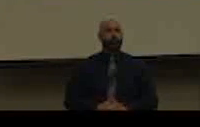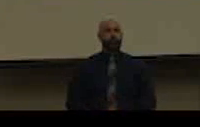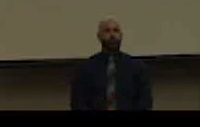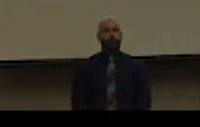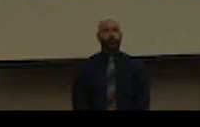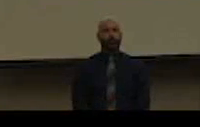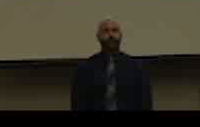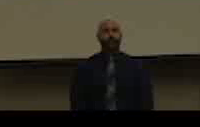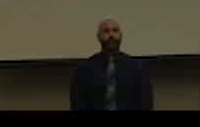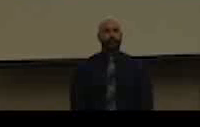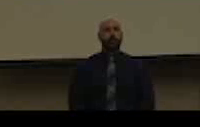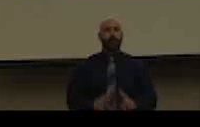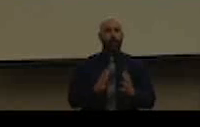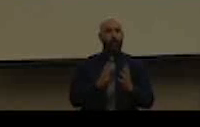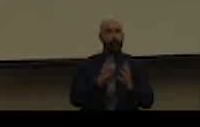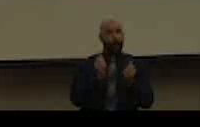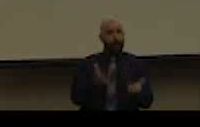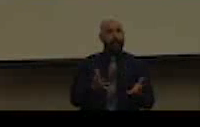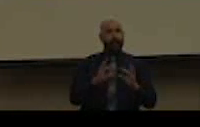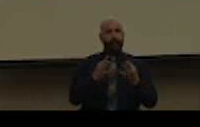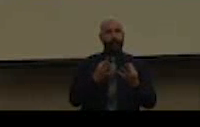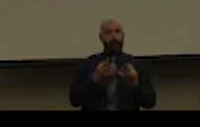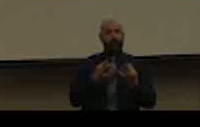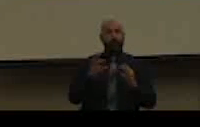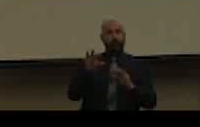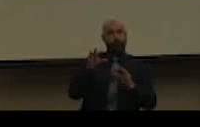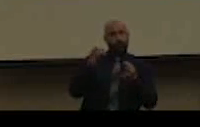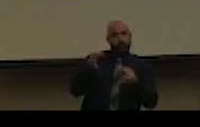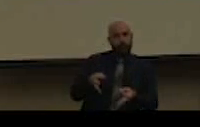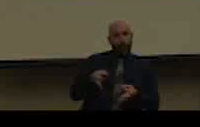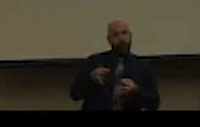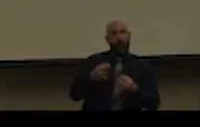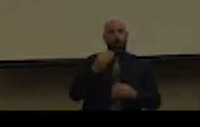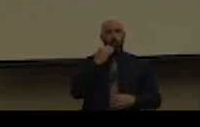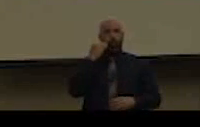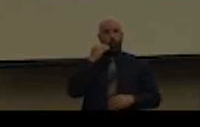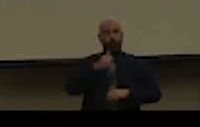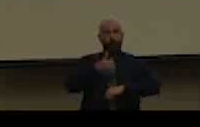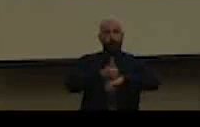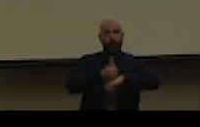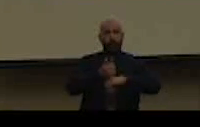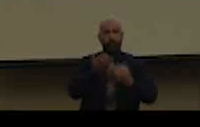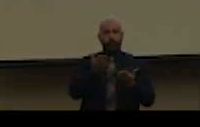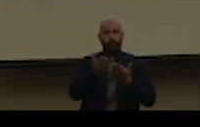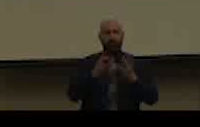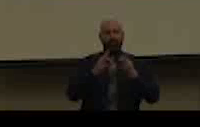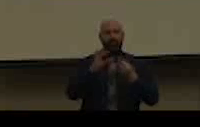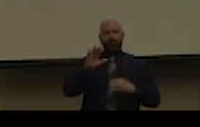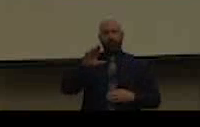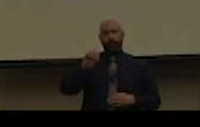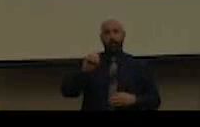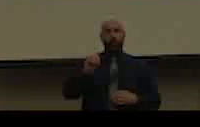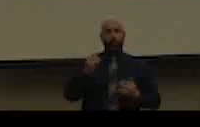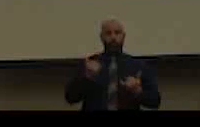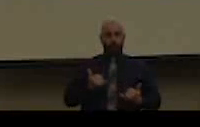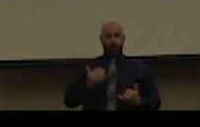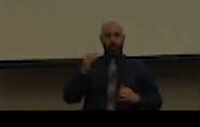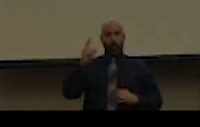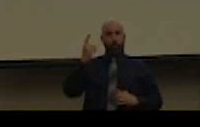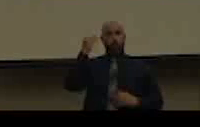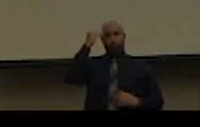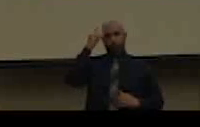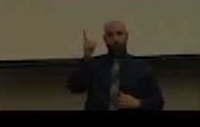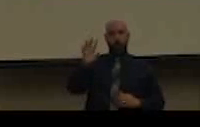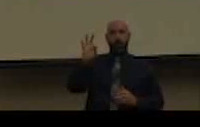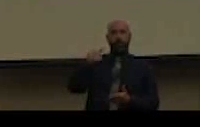services, our family care. And so right now, we only know where about 9,000 of those family homes are. The rest of